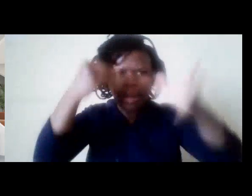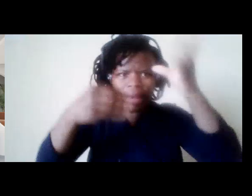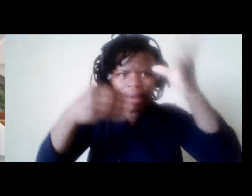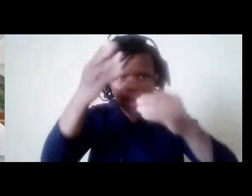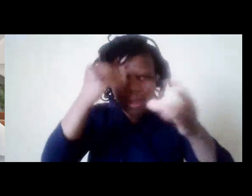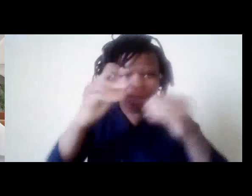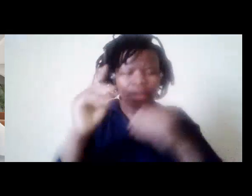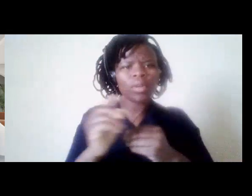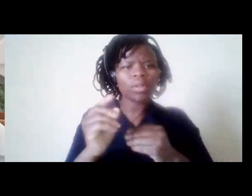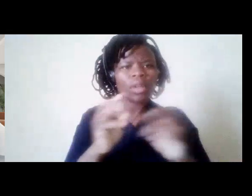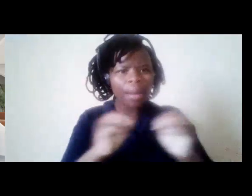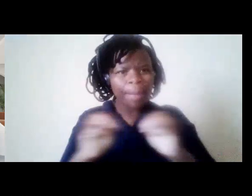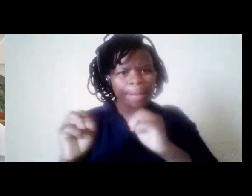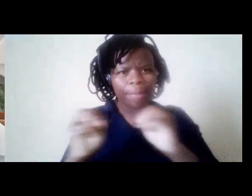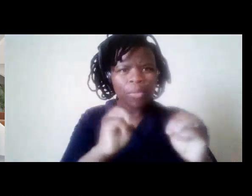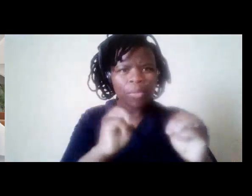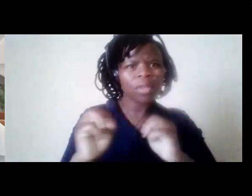learning